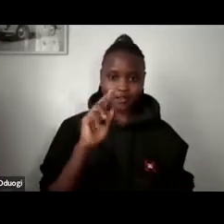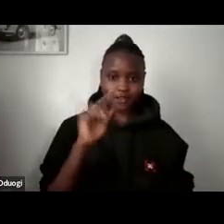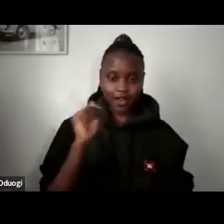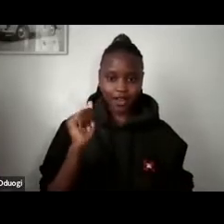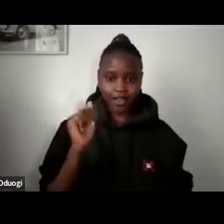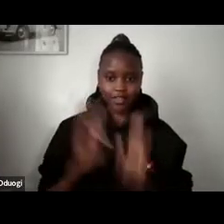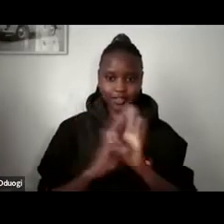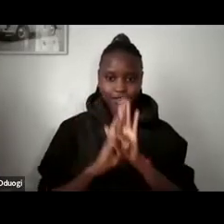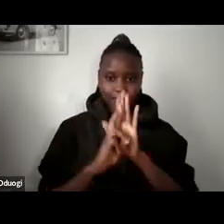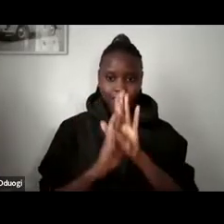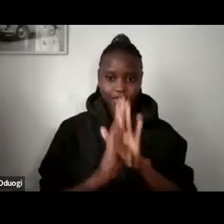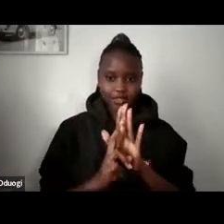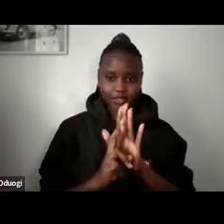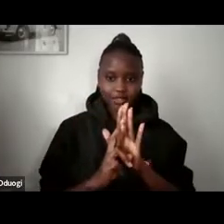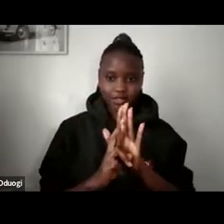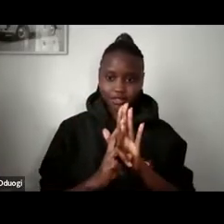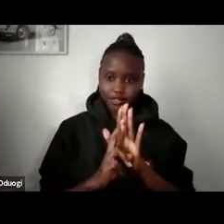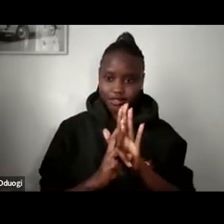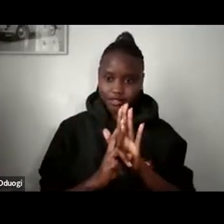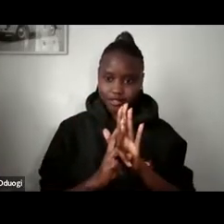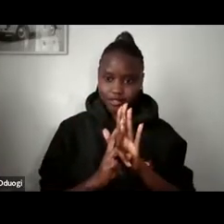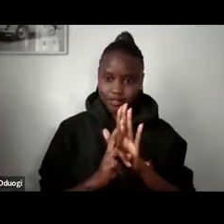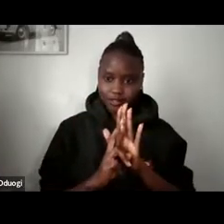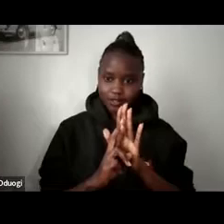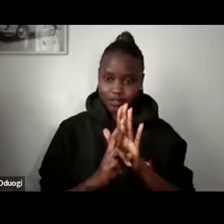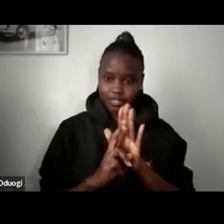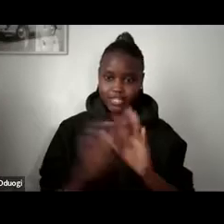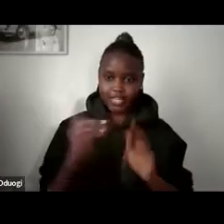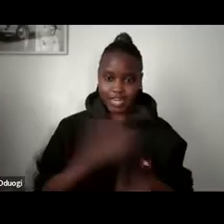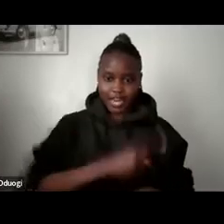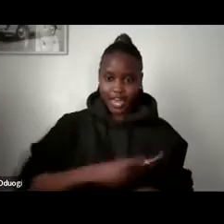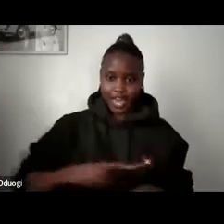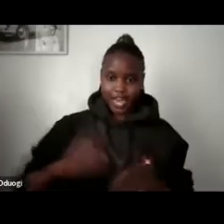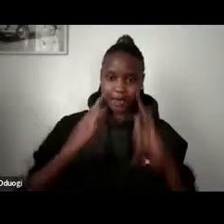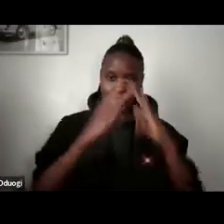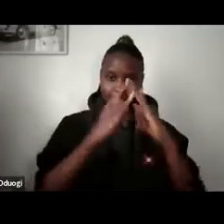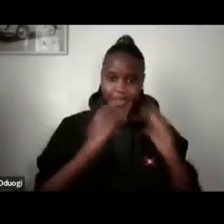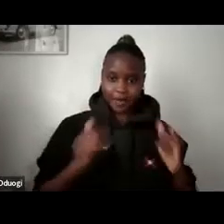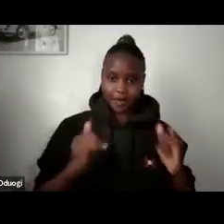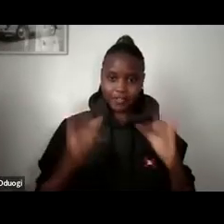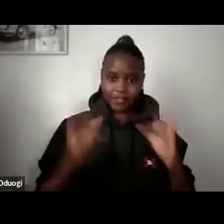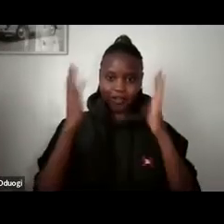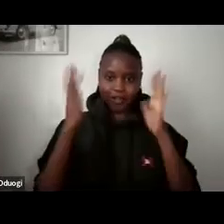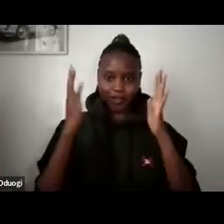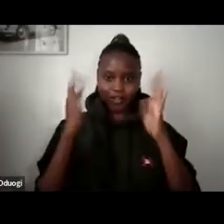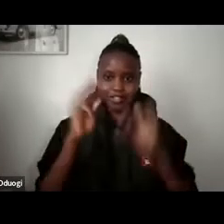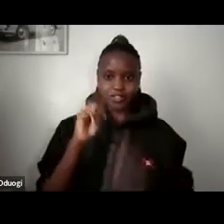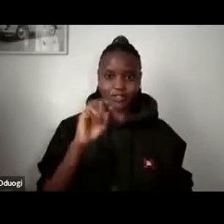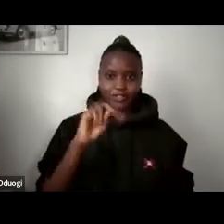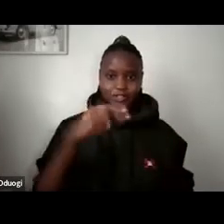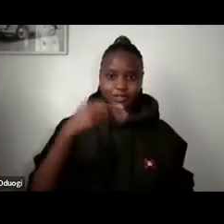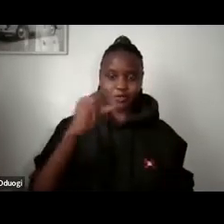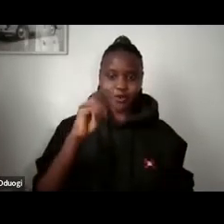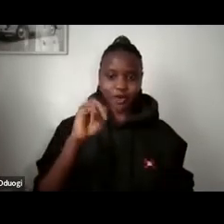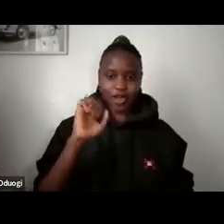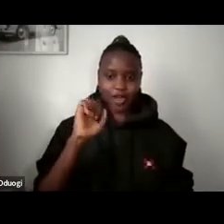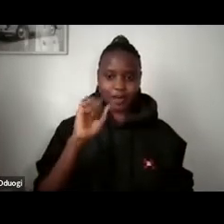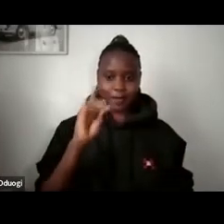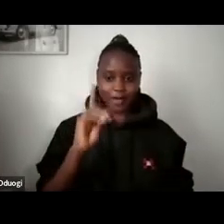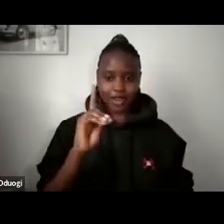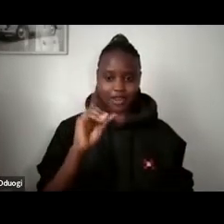representing Tawakal Secondary School in Dadaab camp. So congratulations, Mohammed, for that. That is